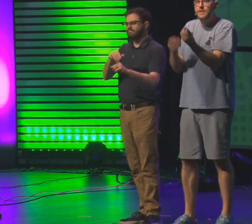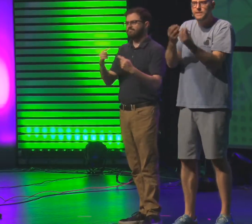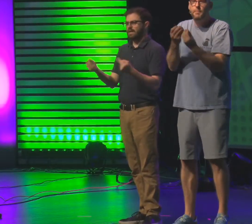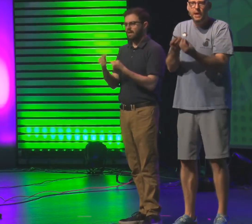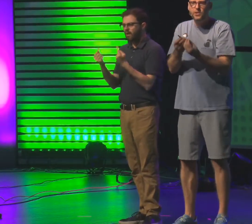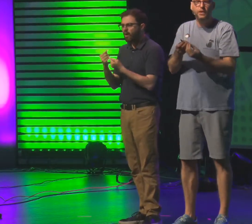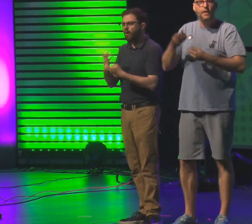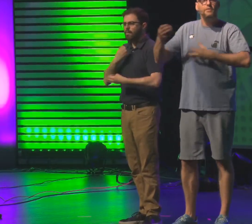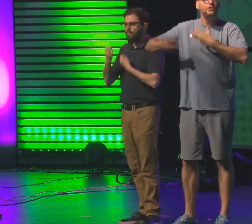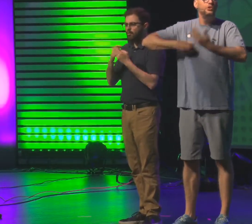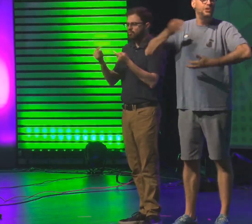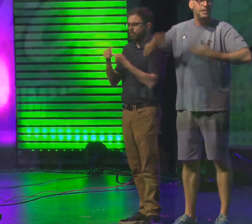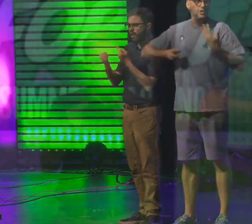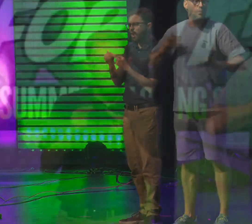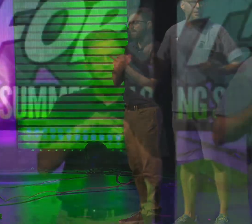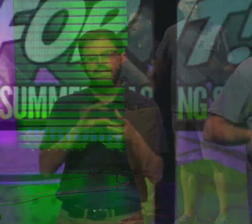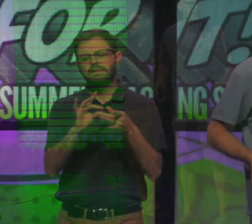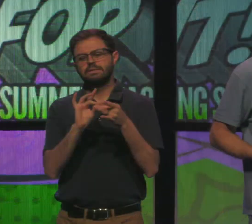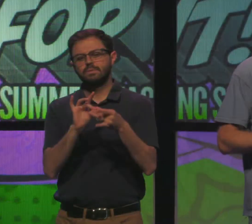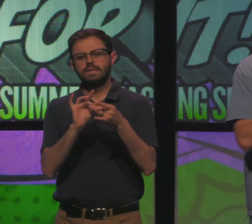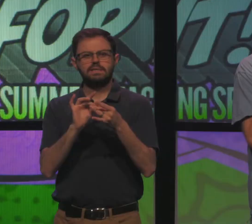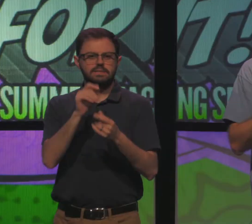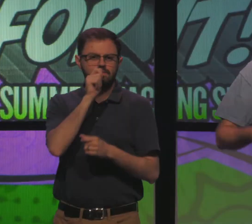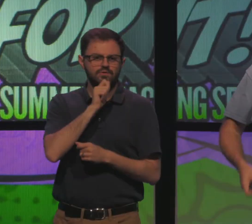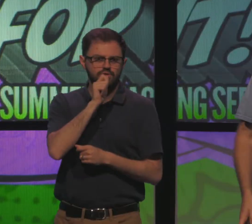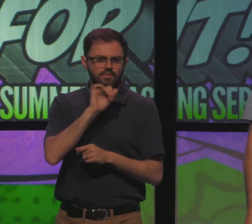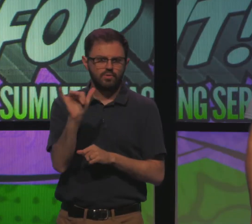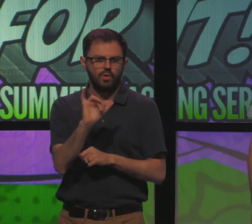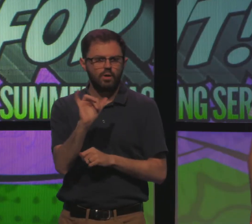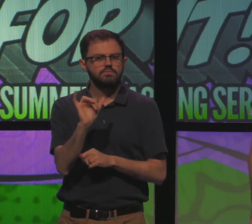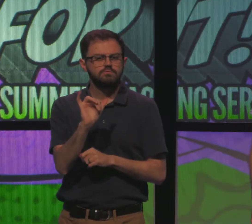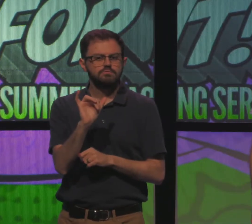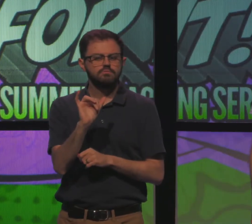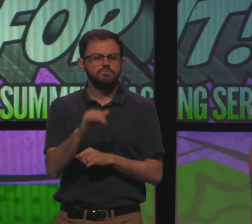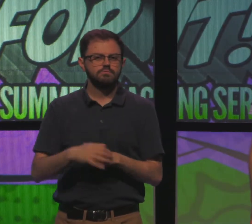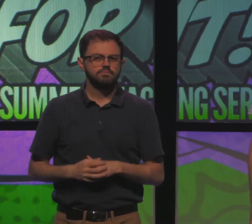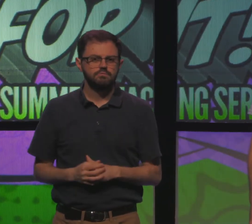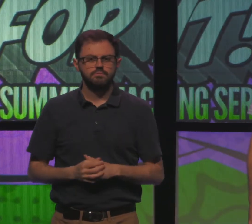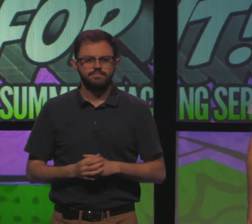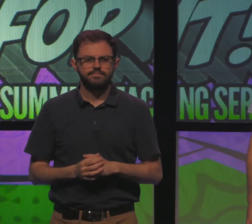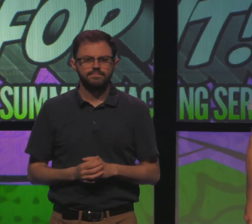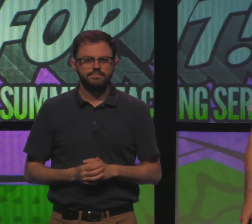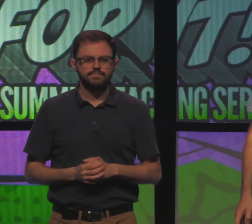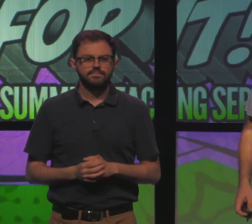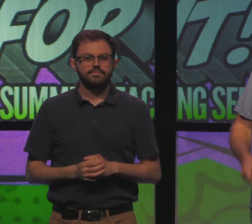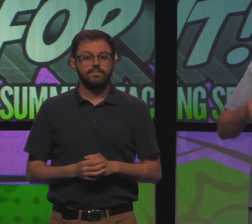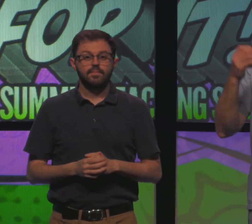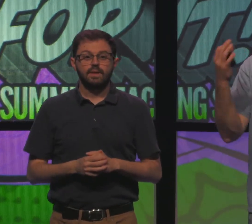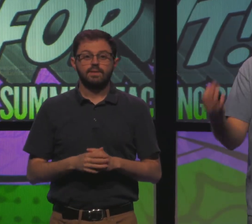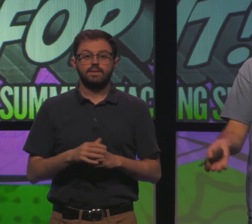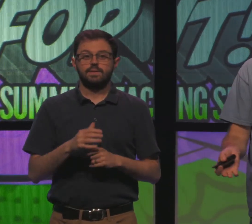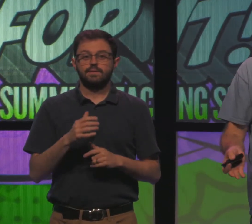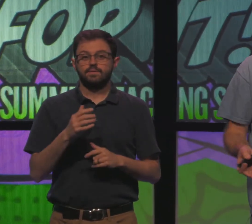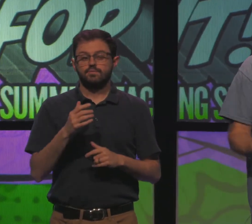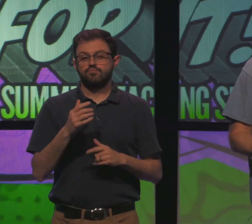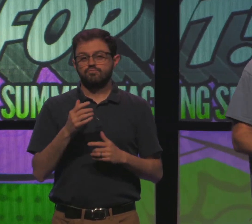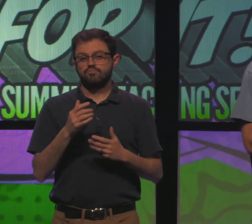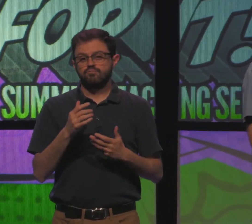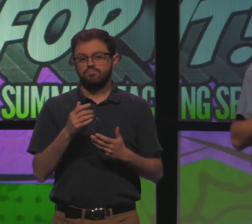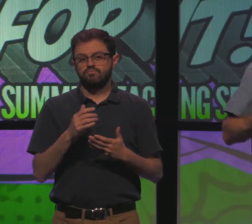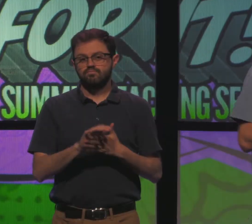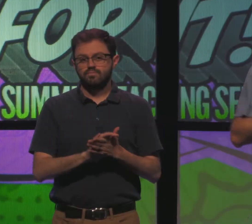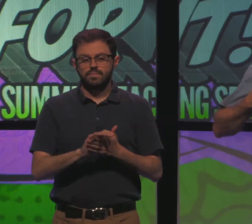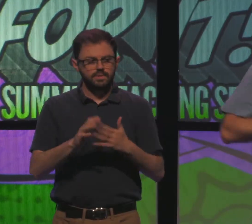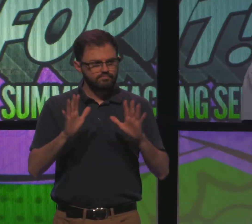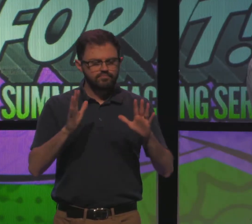of having some measure of evolution in your way of thinking about traditions. And in that sense, you acknowledge that the tradition,